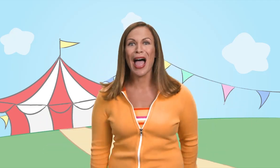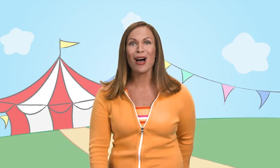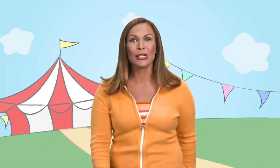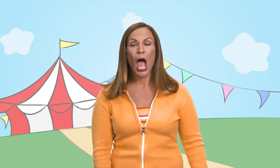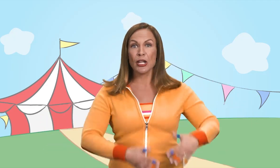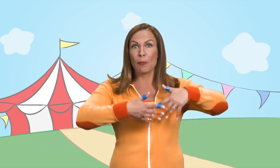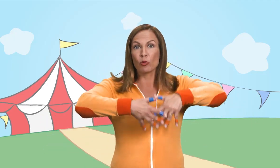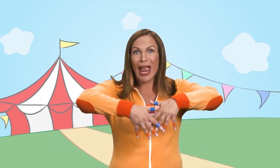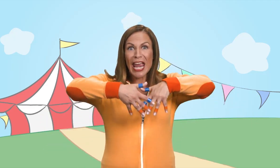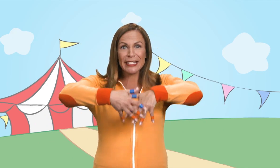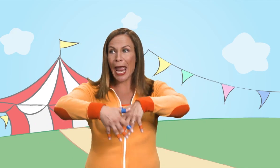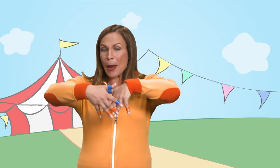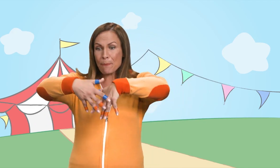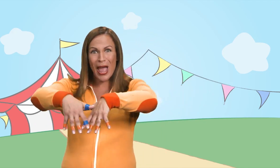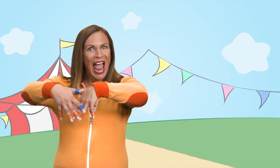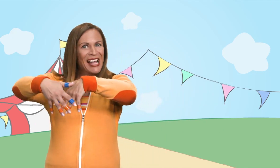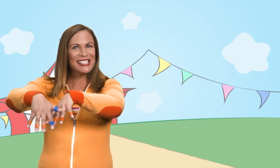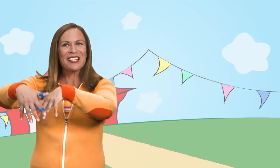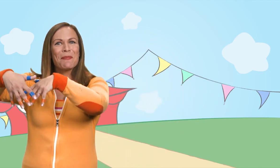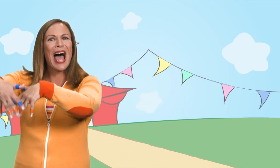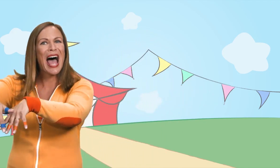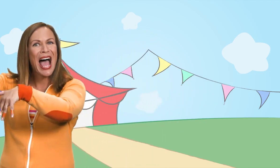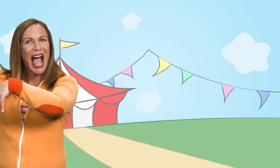about? And a parade came passing by.